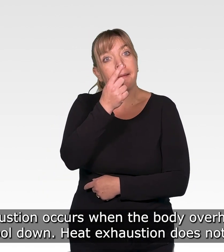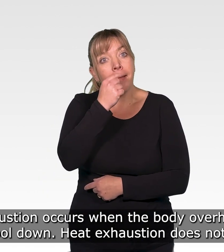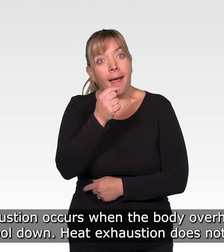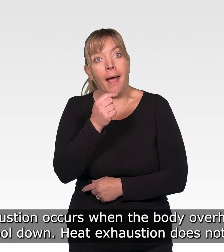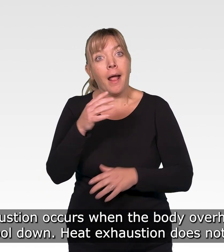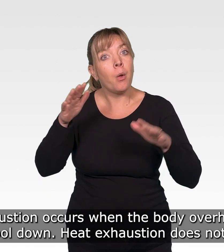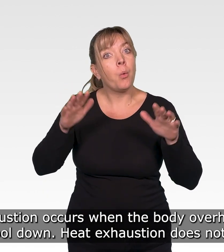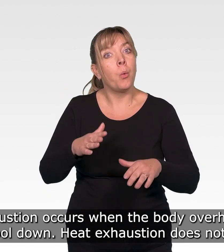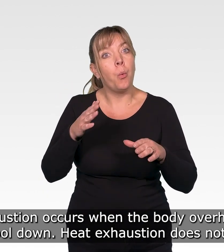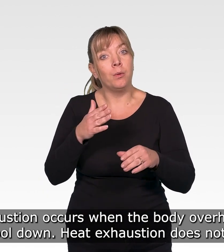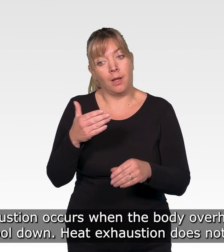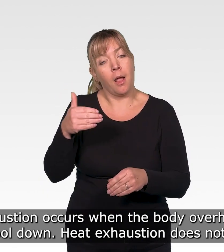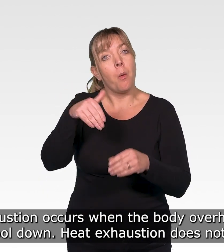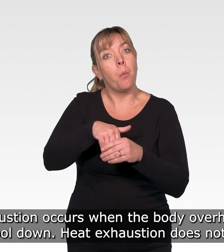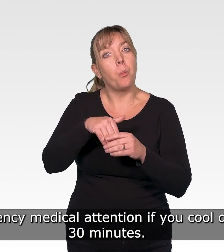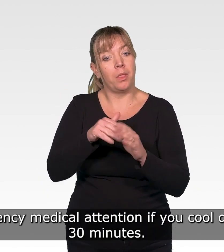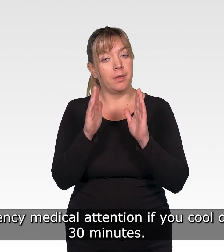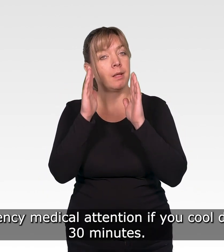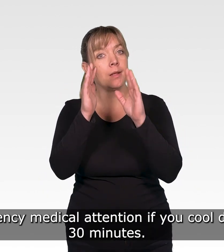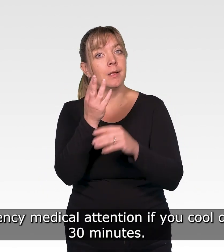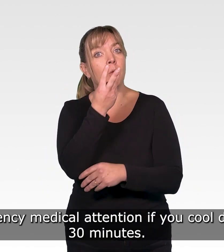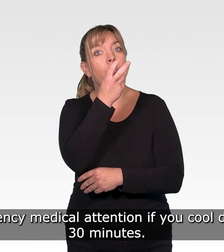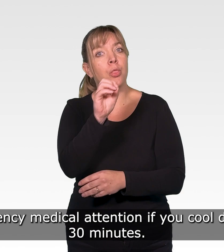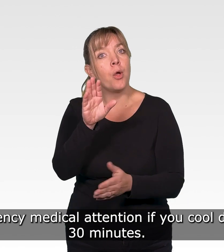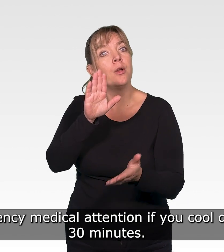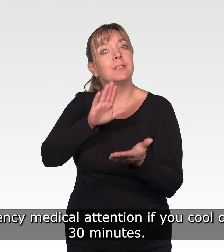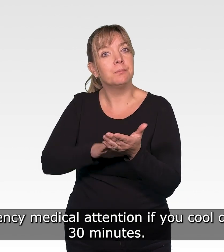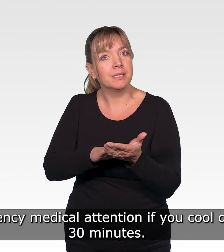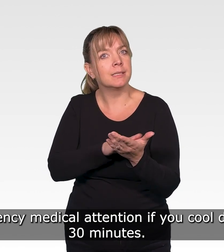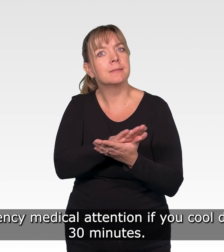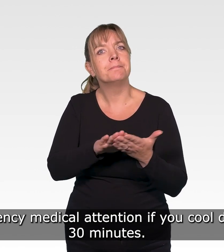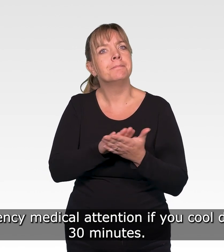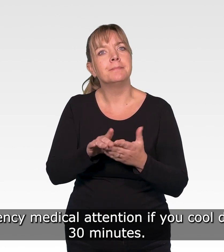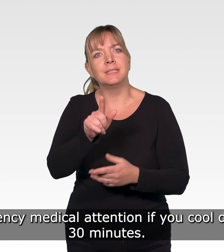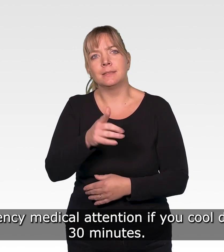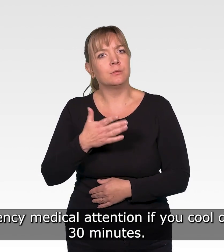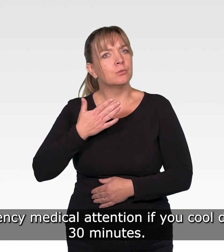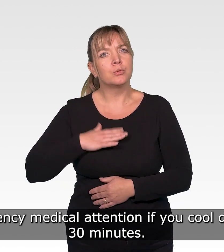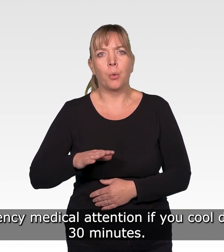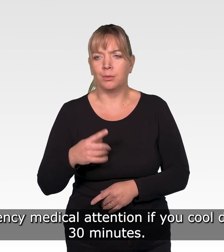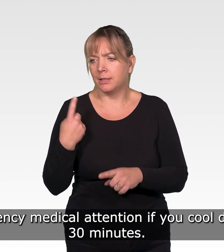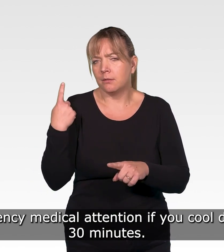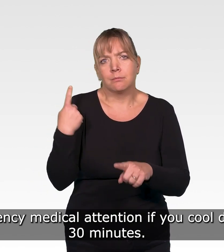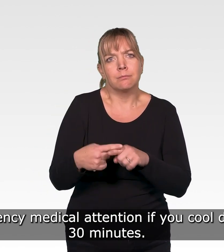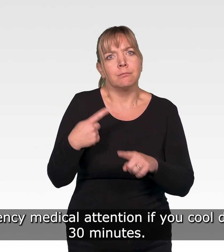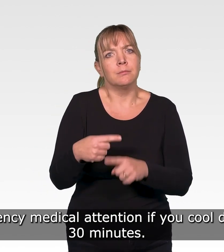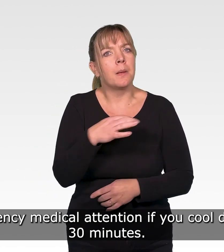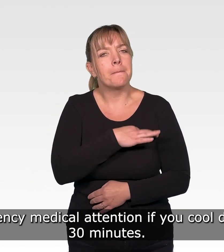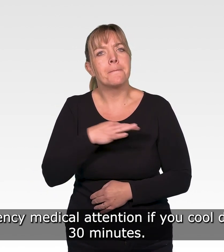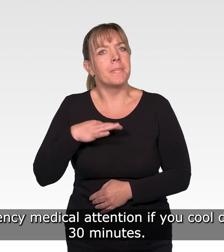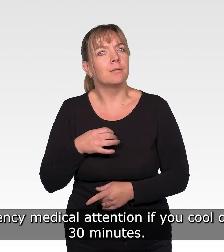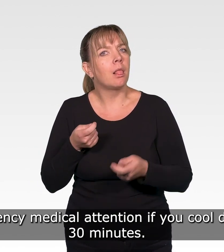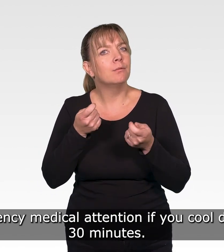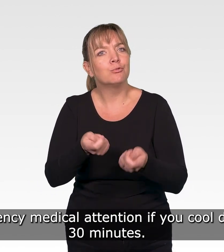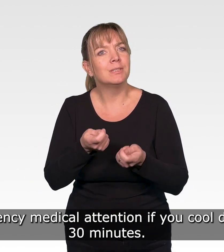Heat exhaustion does not usually need emergency medical attention if you cool down within 30 minutes.